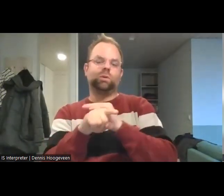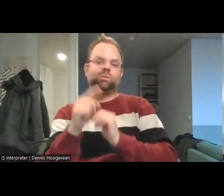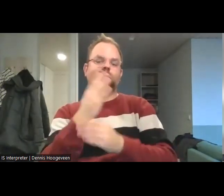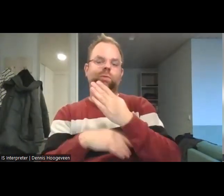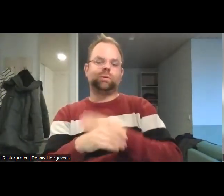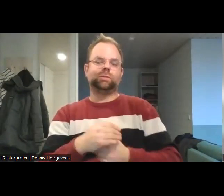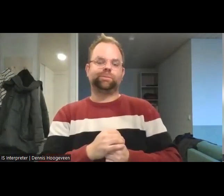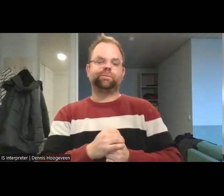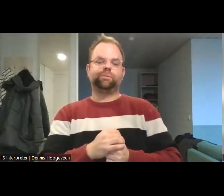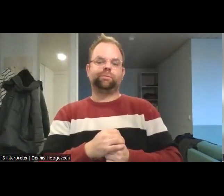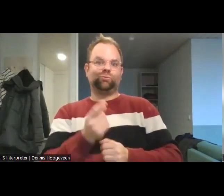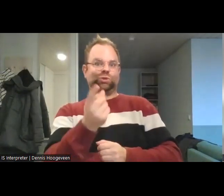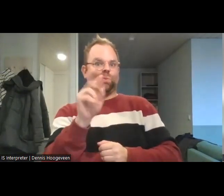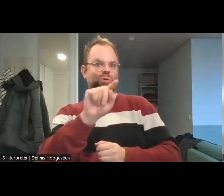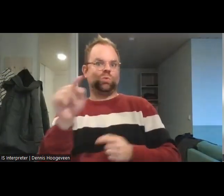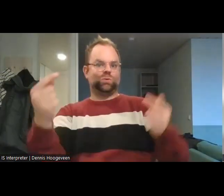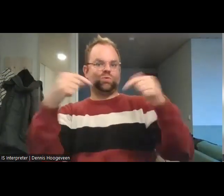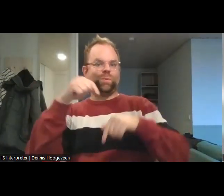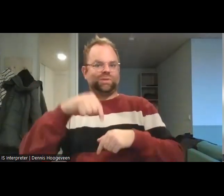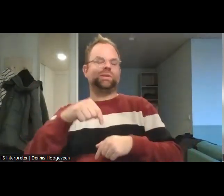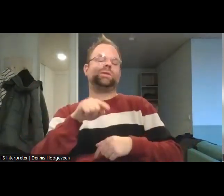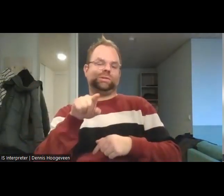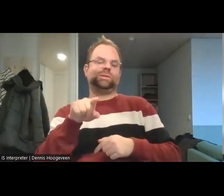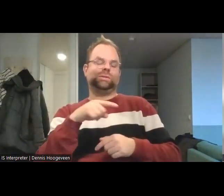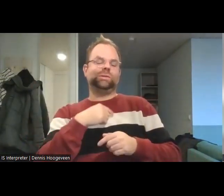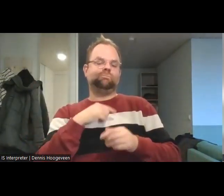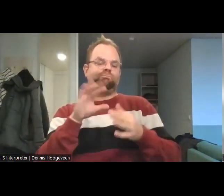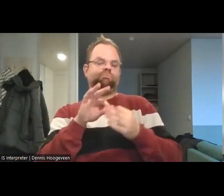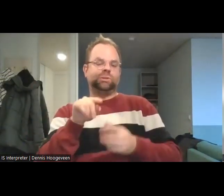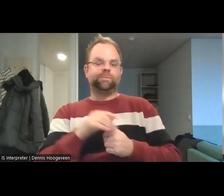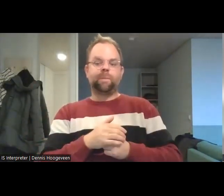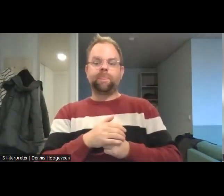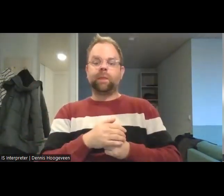for next year we will be mapping and